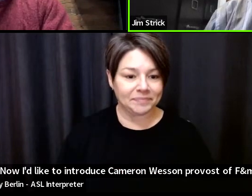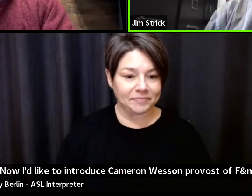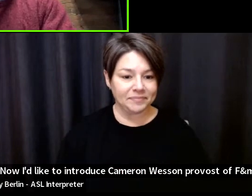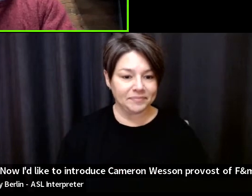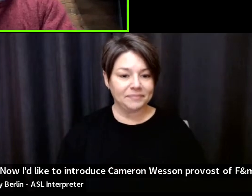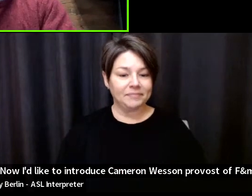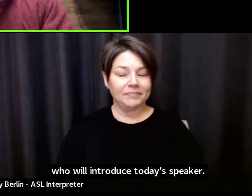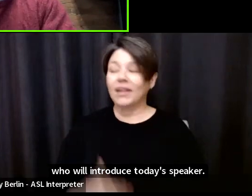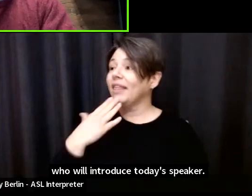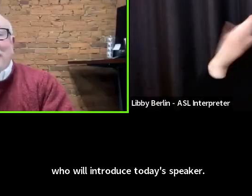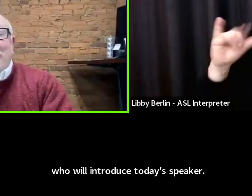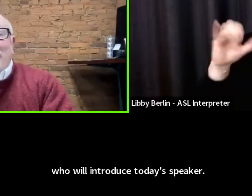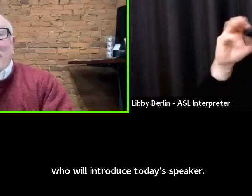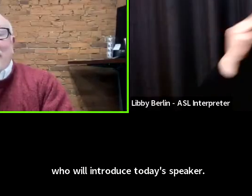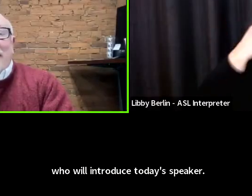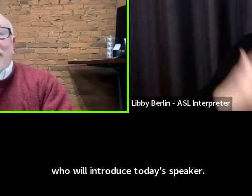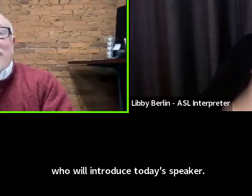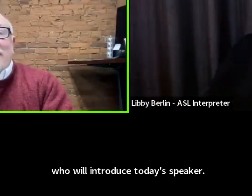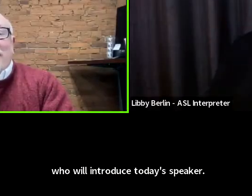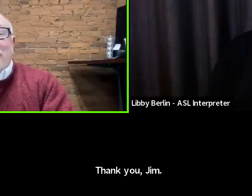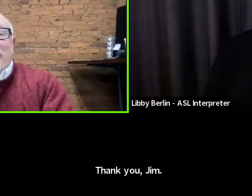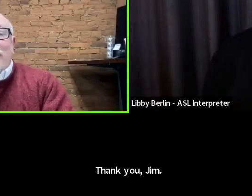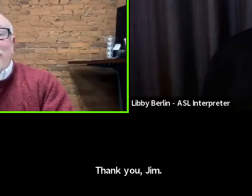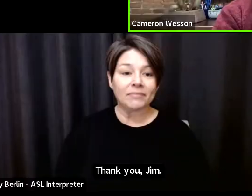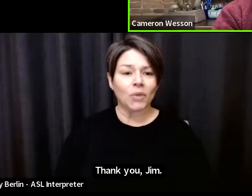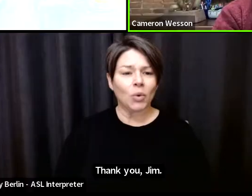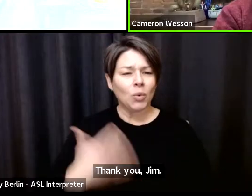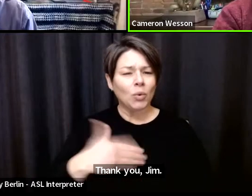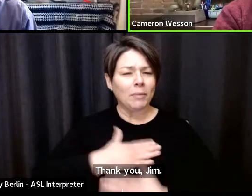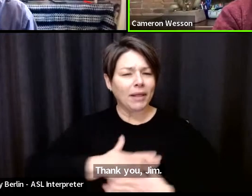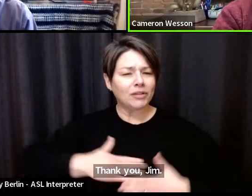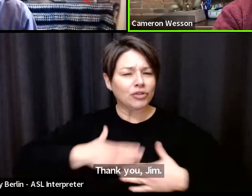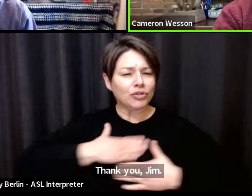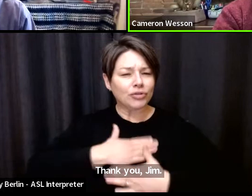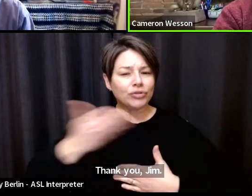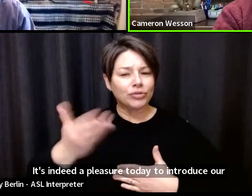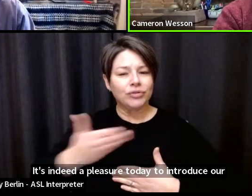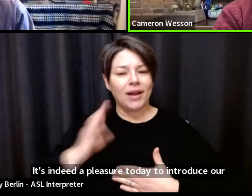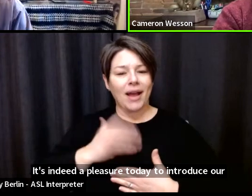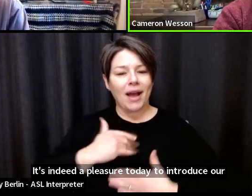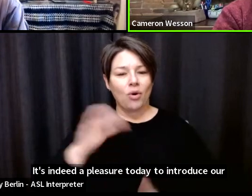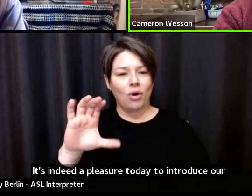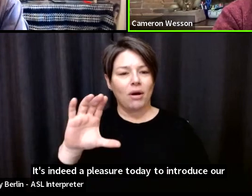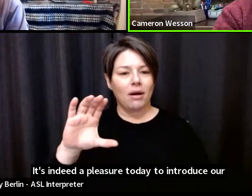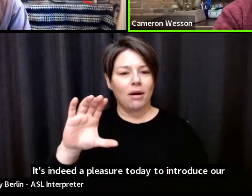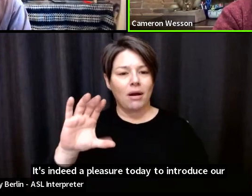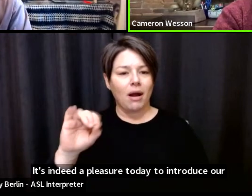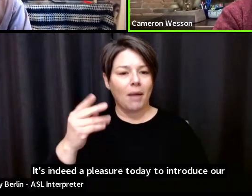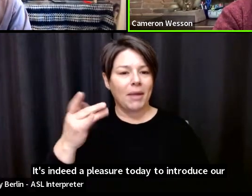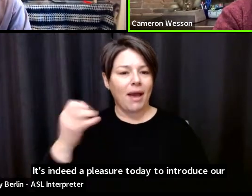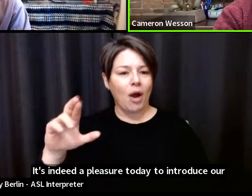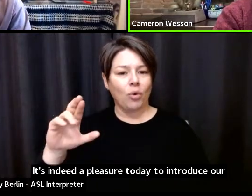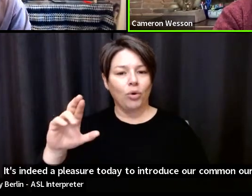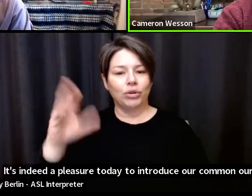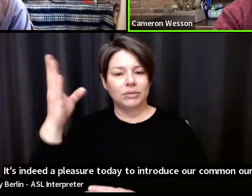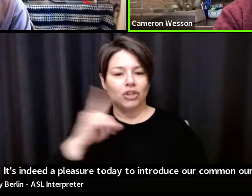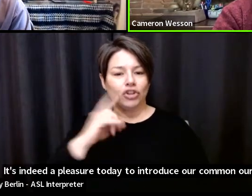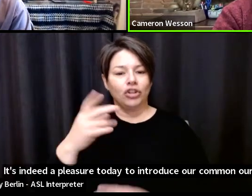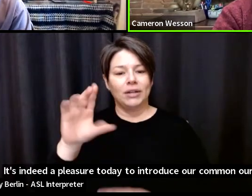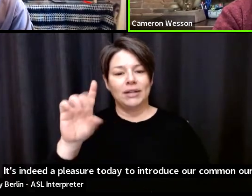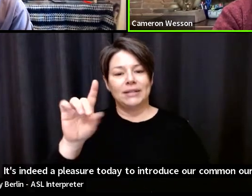Thank you, Jim. It's indeed a pleasure today to introduce our Common Hour speaker, Daniel R.